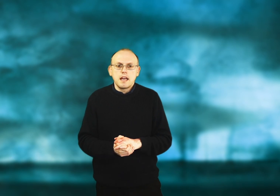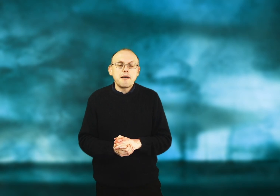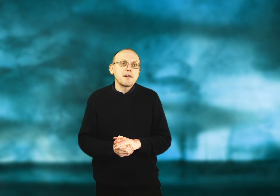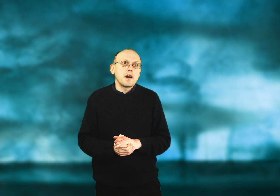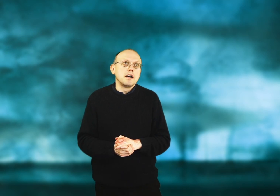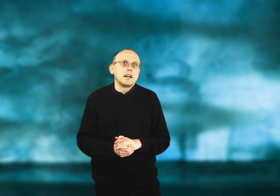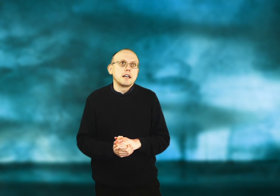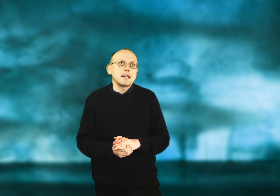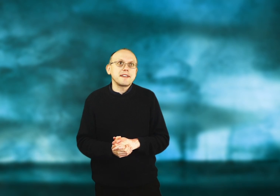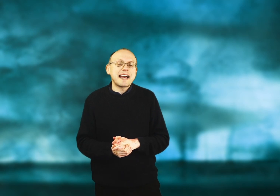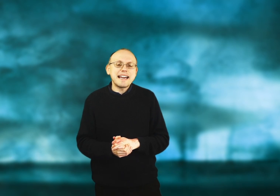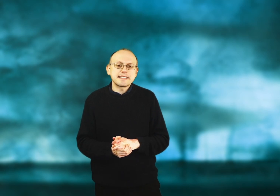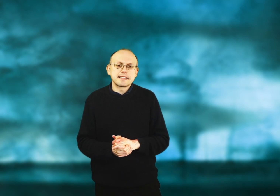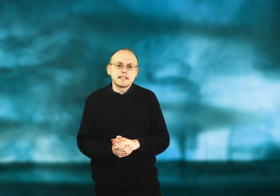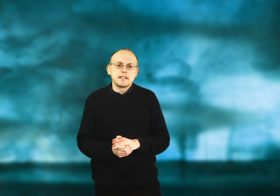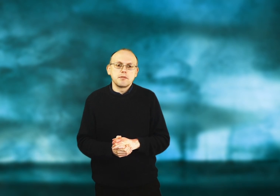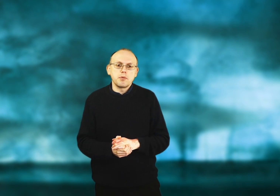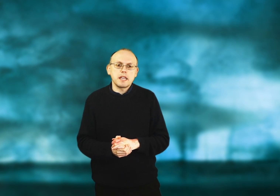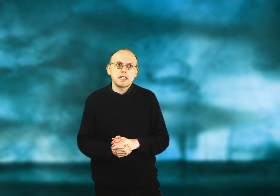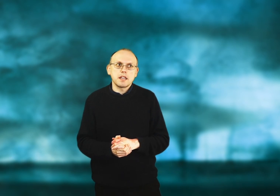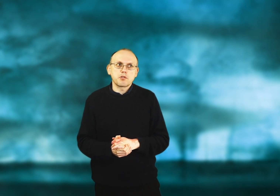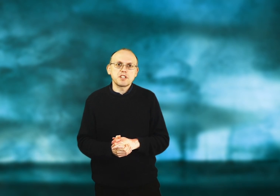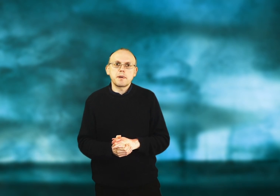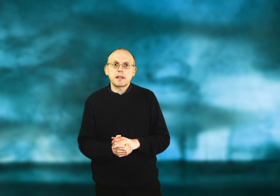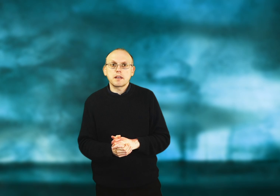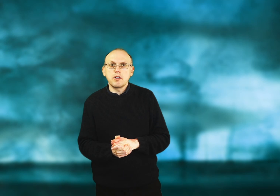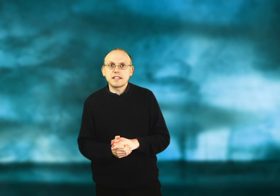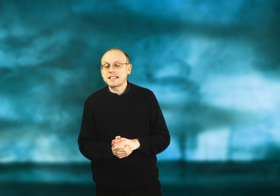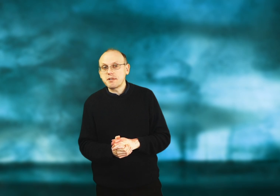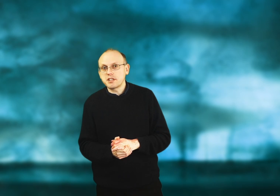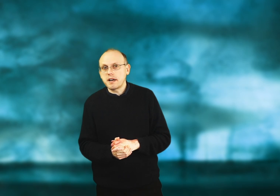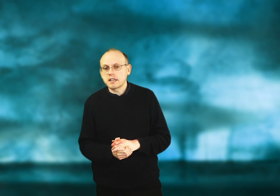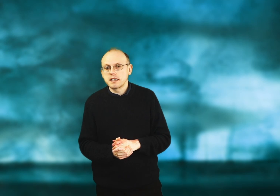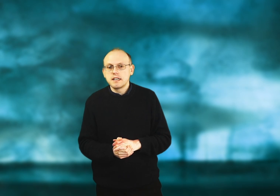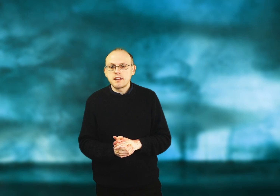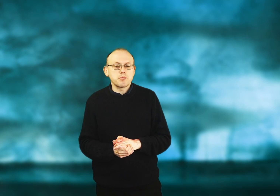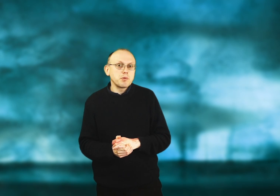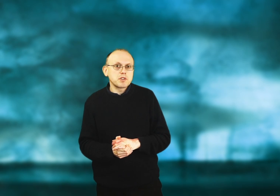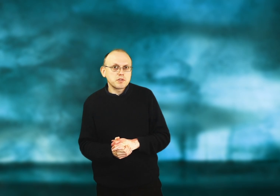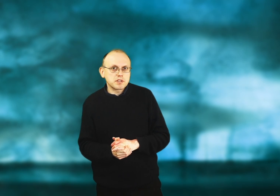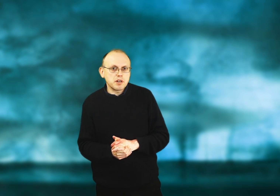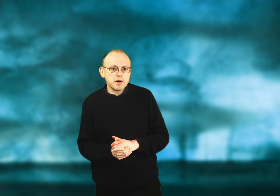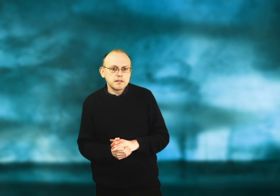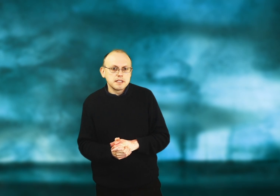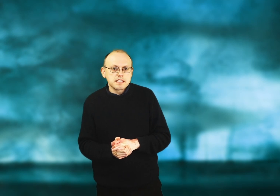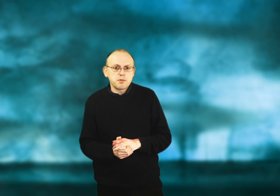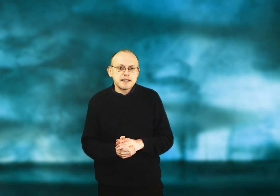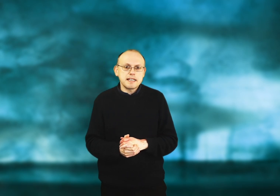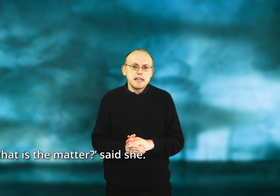However, if it ends with a question mark or an exclamation mark, then we wouldn't use a comma. So when I say, what